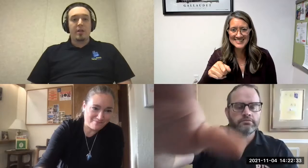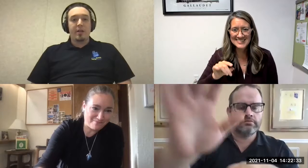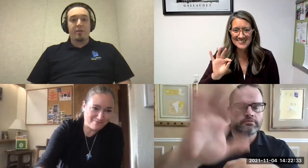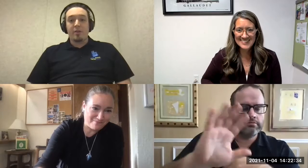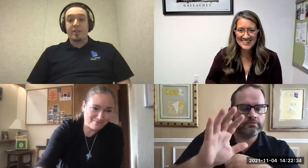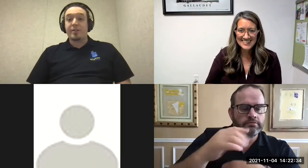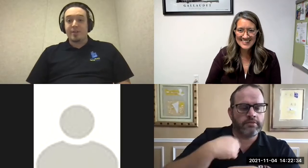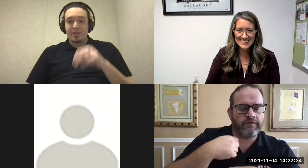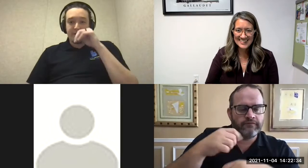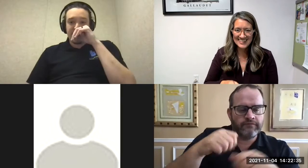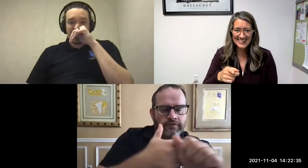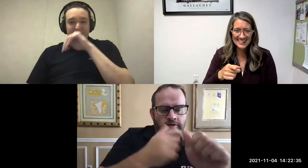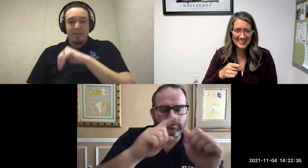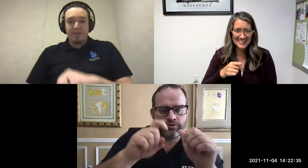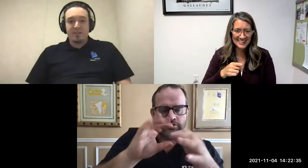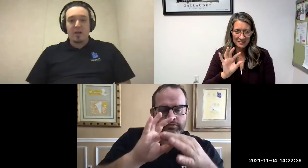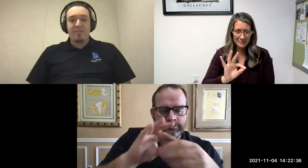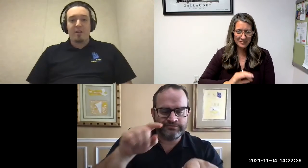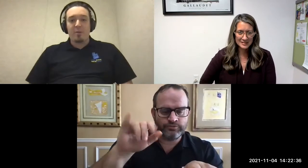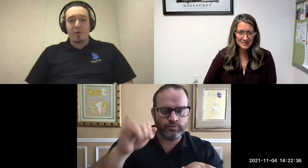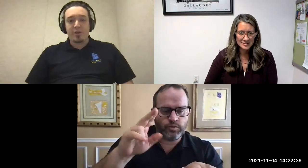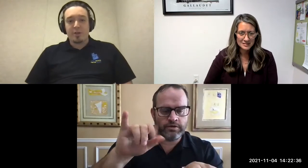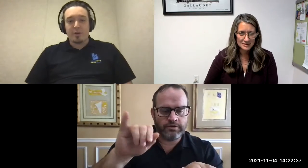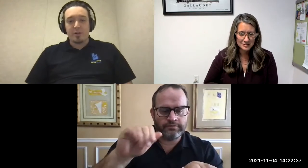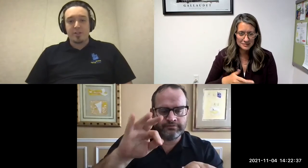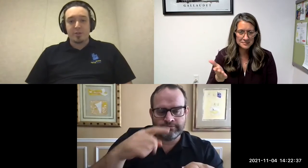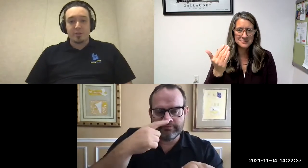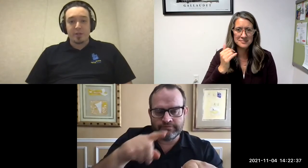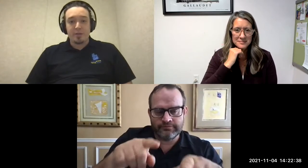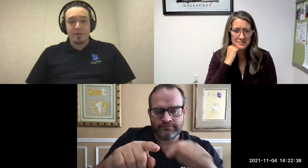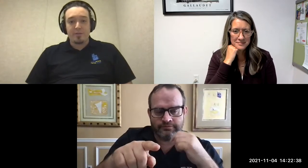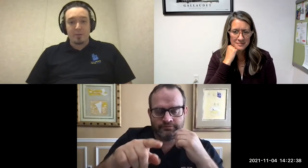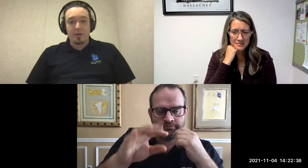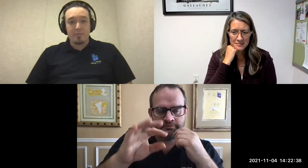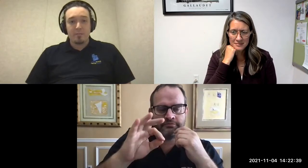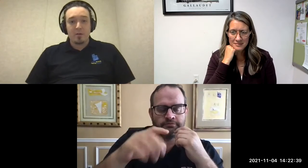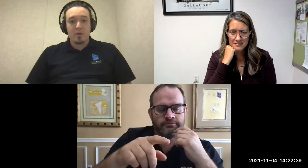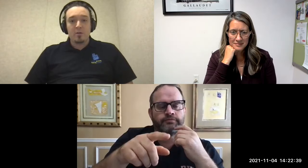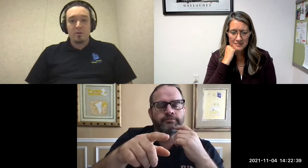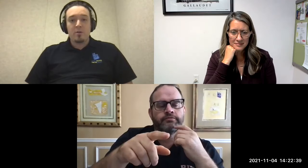Any other thoughts? Yes, Chris. I have a follow-up question in regards to Julie, if you don't mind.